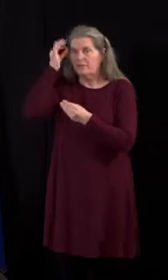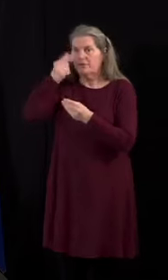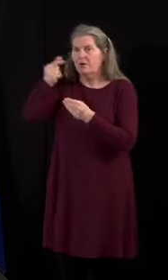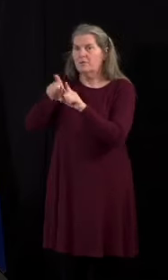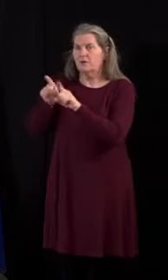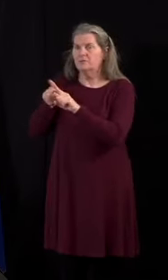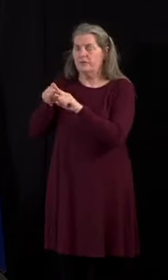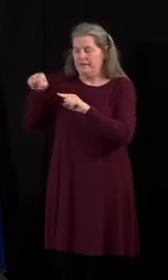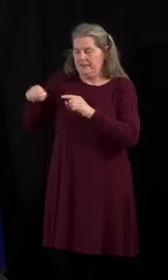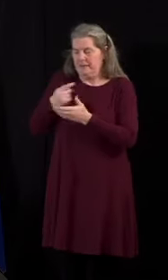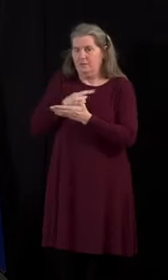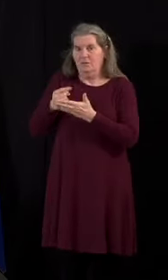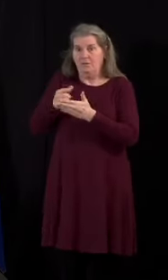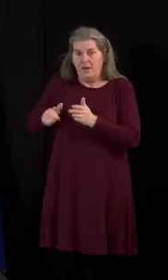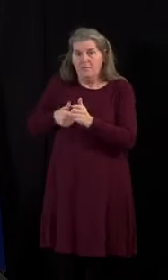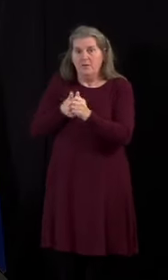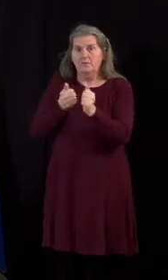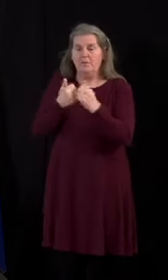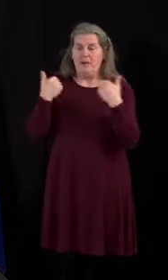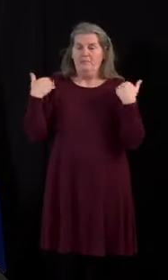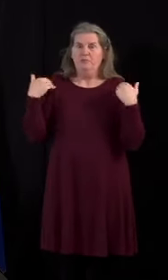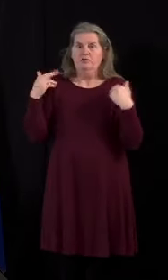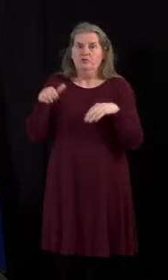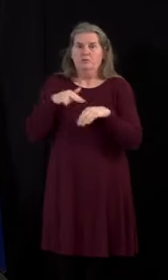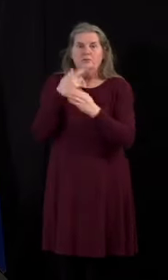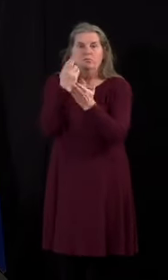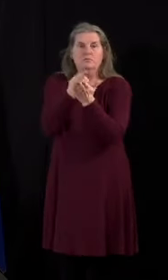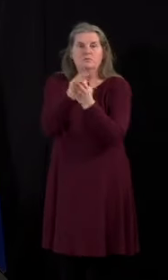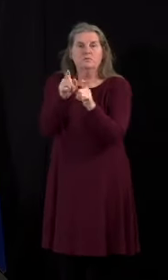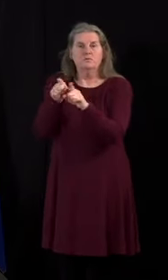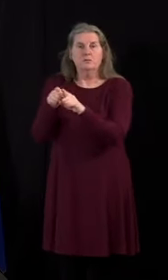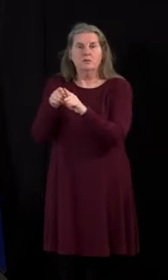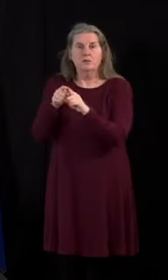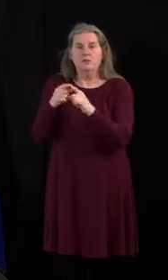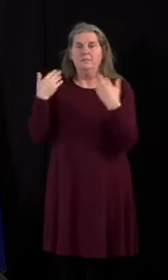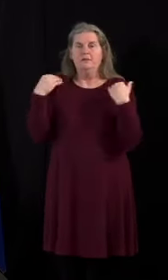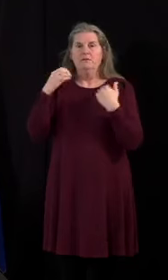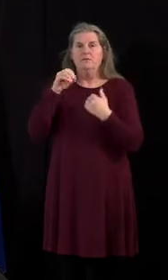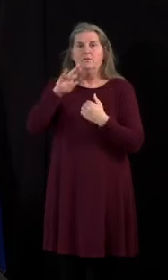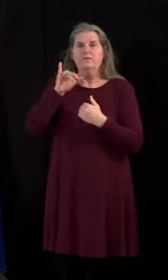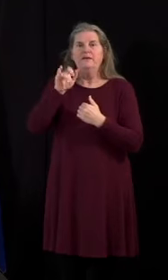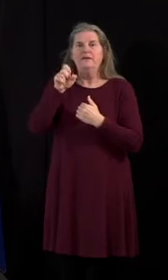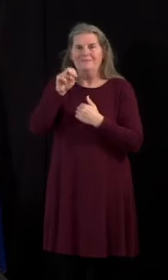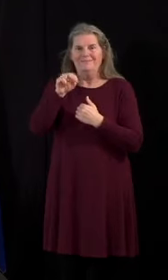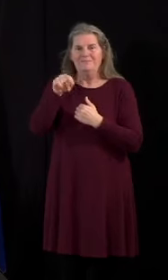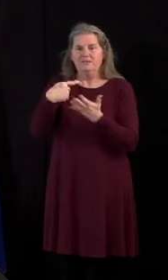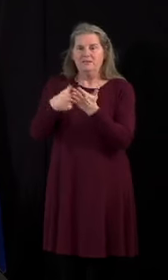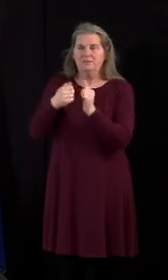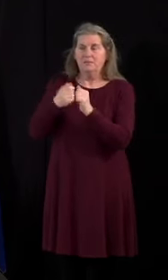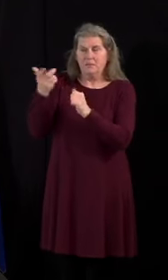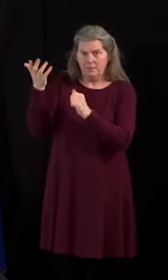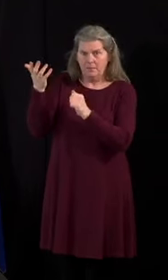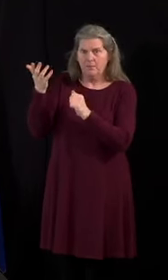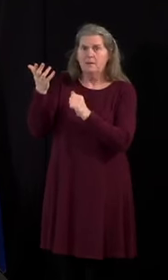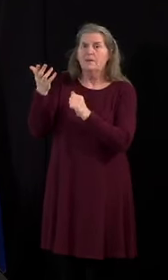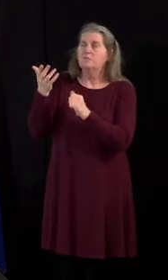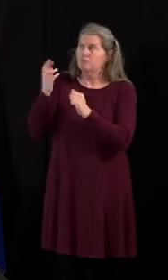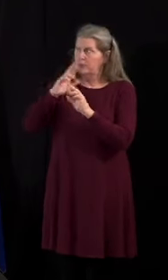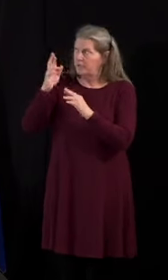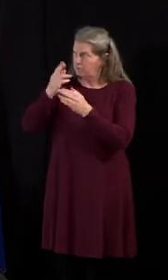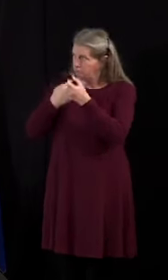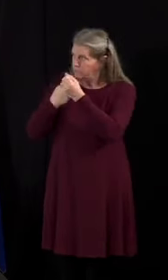opportunity this week to follow up on that with the Minister of Natural Resources, Minister O'Regan, and just and put our